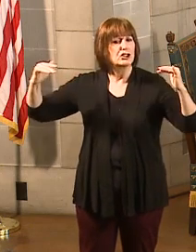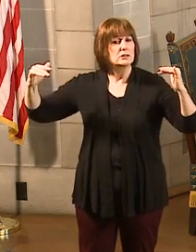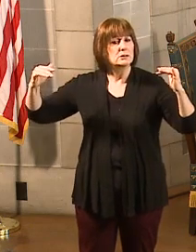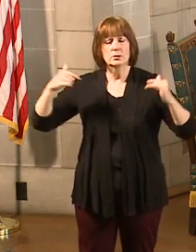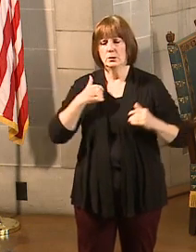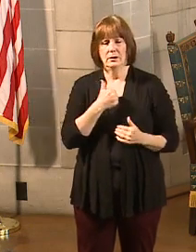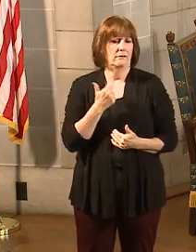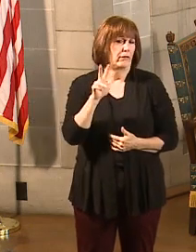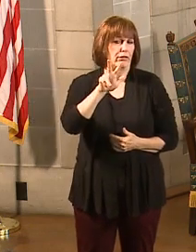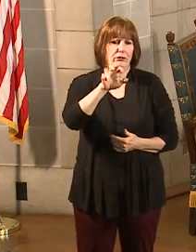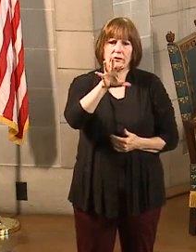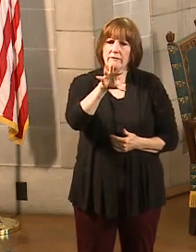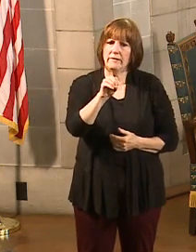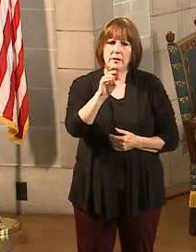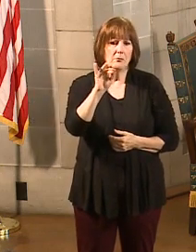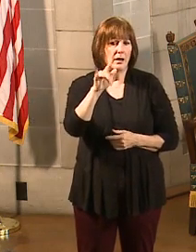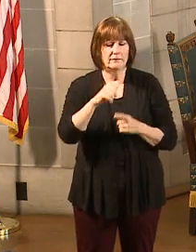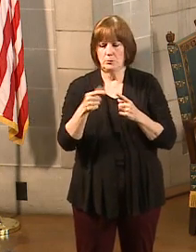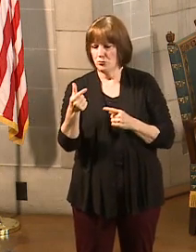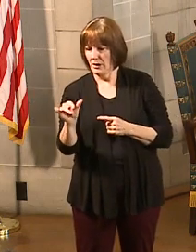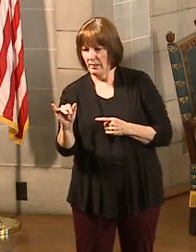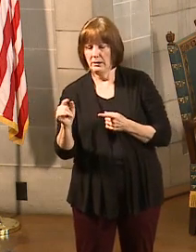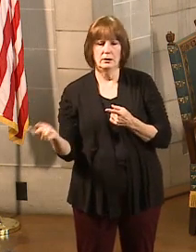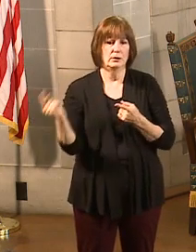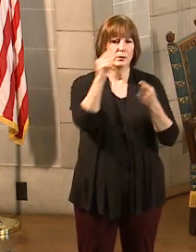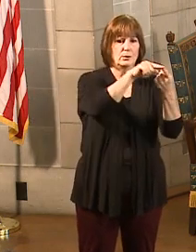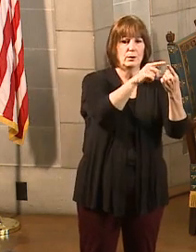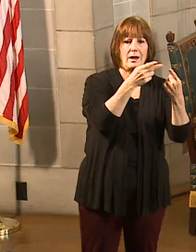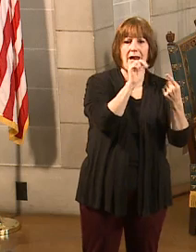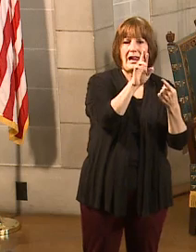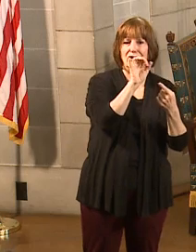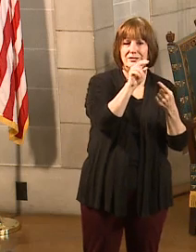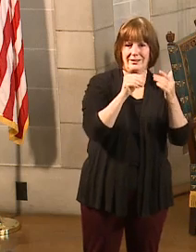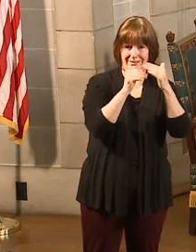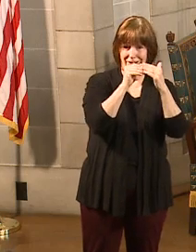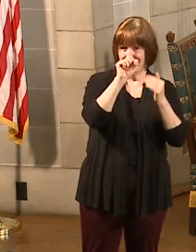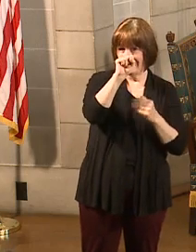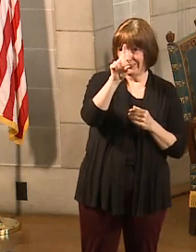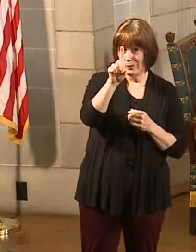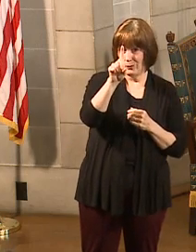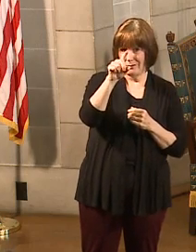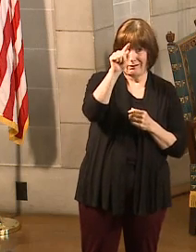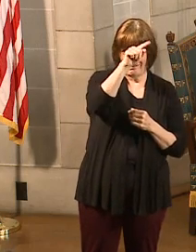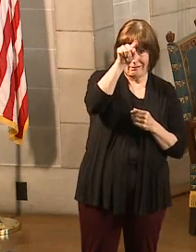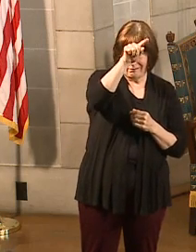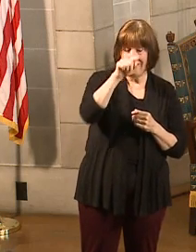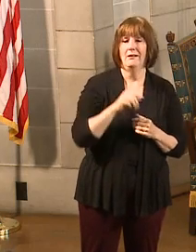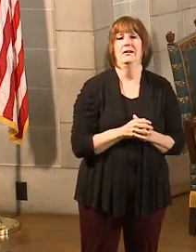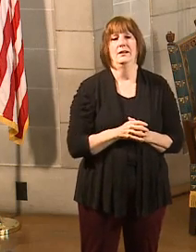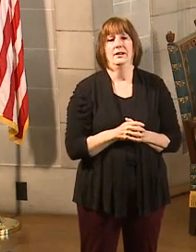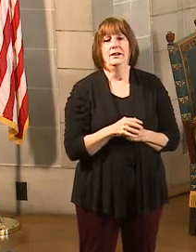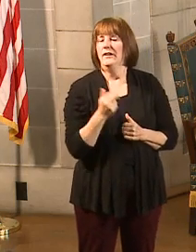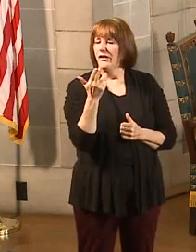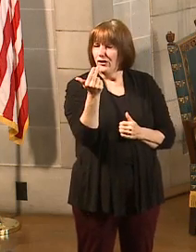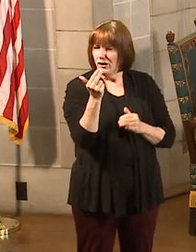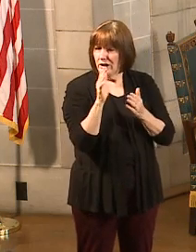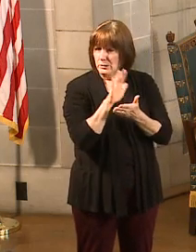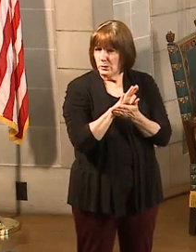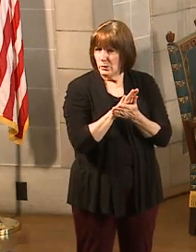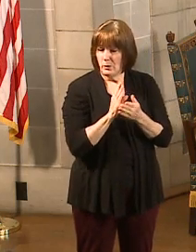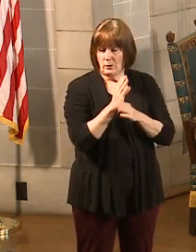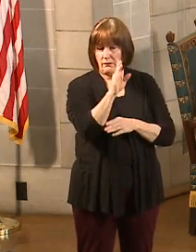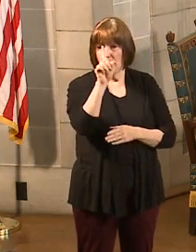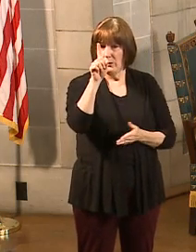over 350 miles from Grand Island to Harrison up near the South Dakota and Wyoming borders. We have 13 schools with over